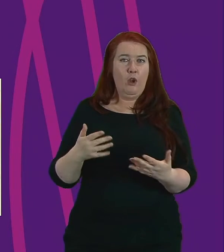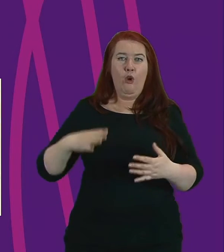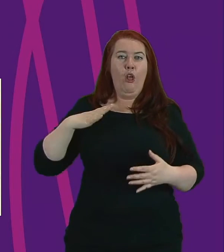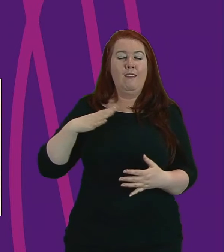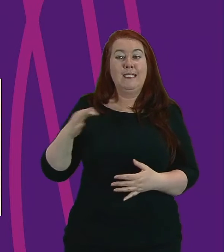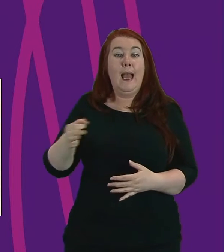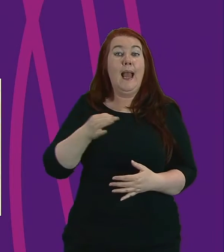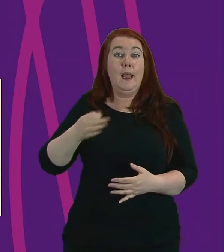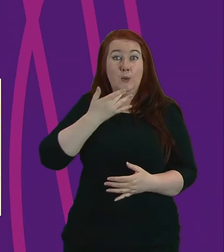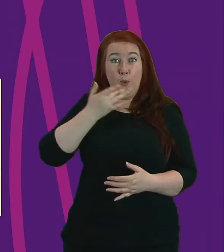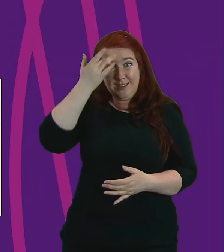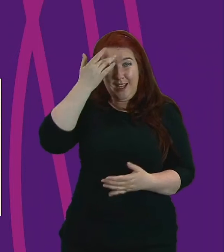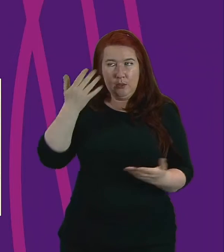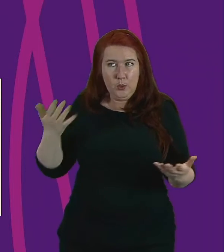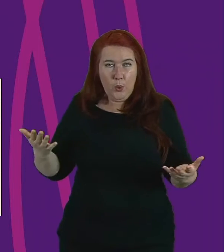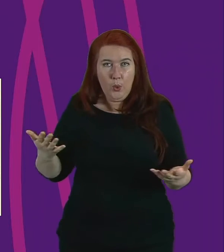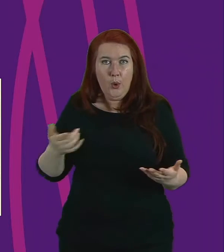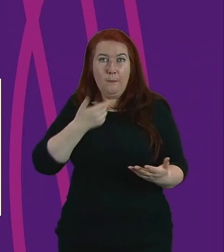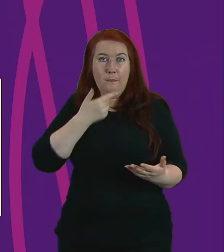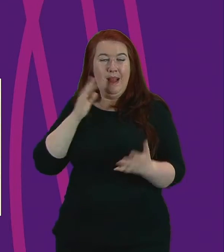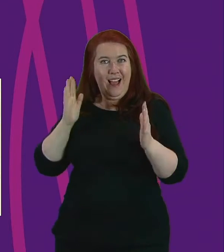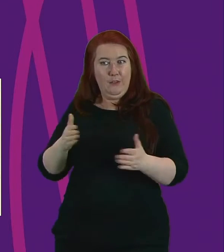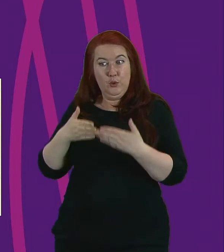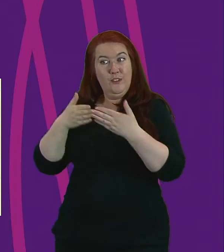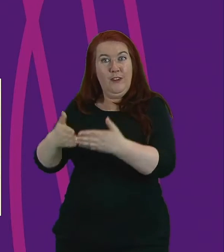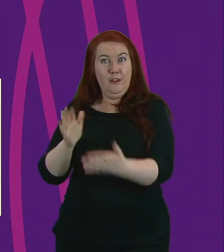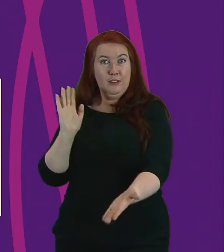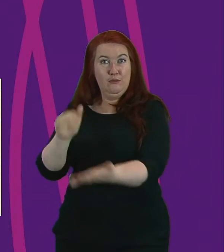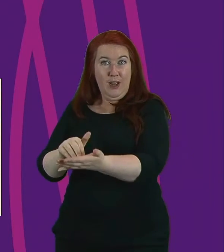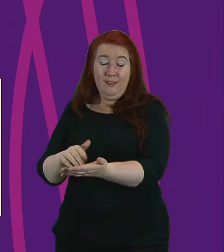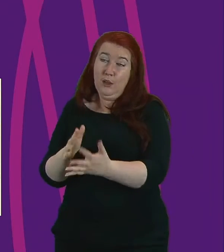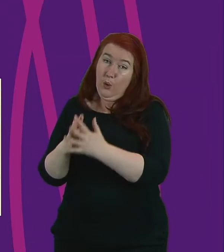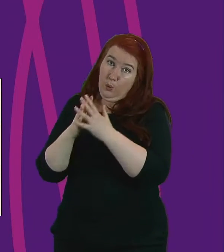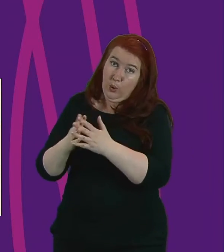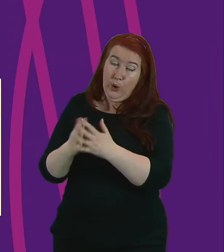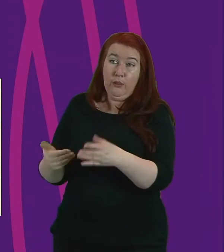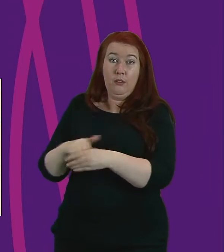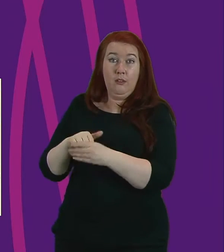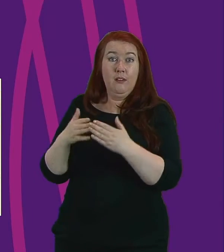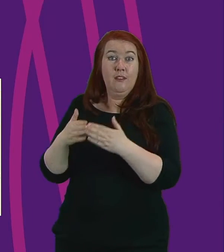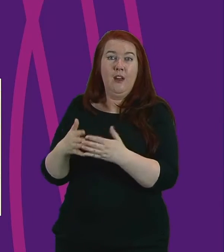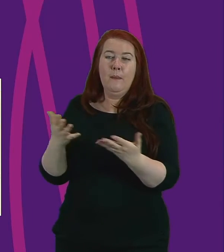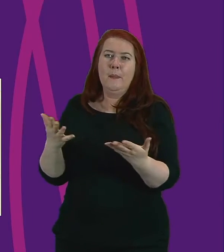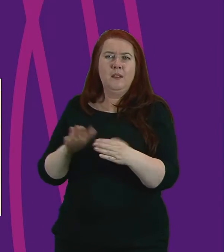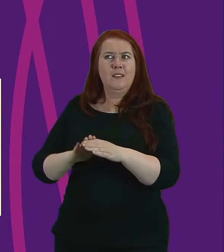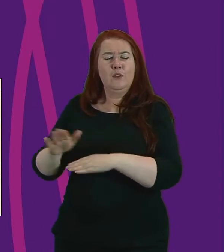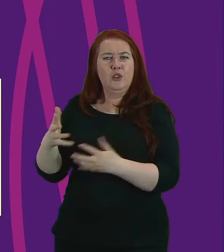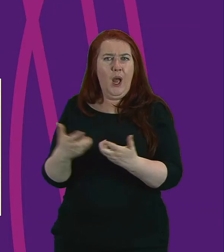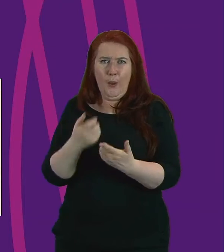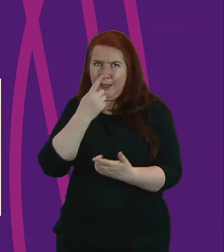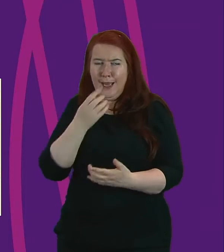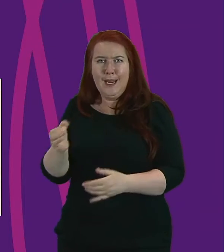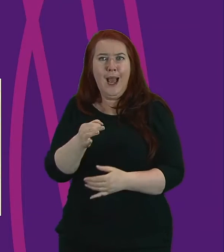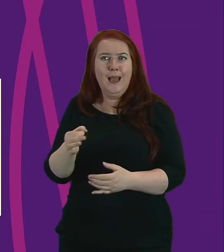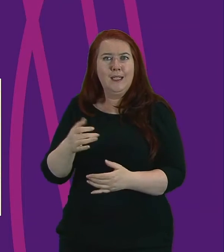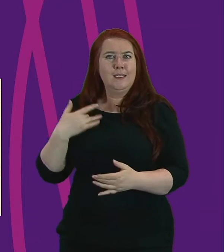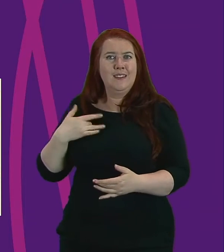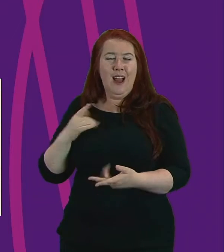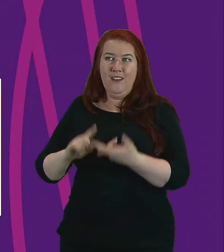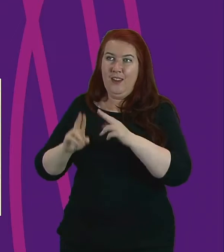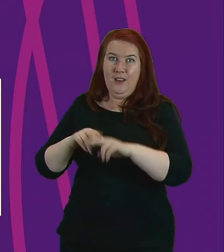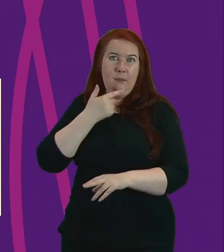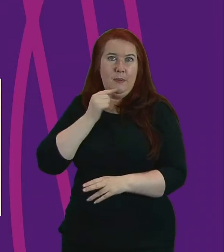as visitors have to pay ferry fares to get there. It's worth it for what's on offer. However, going forward, how can island businesses survive if visitors cannot